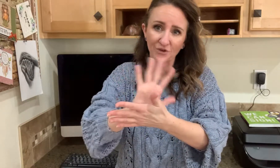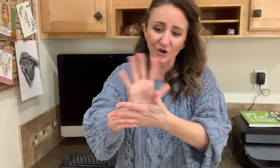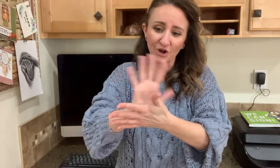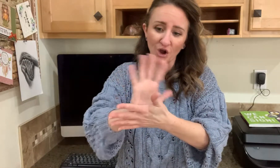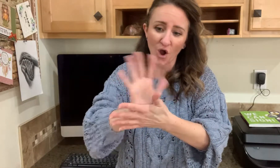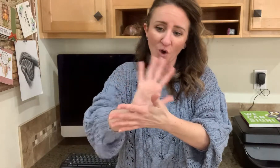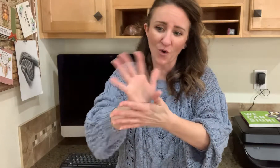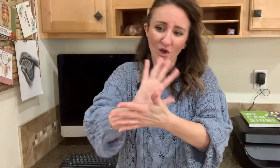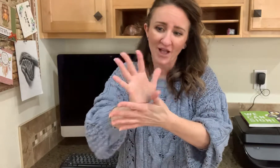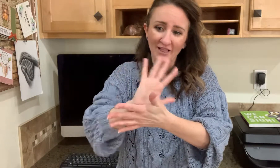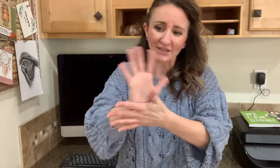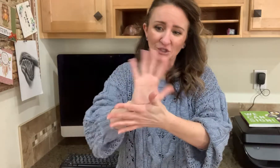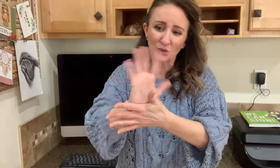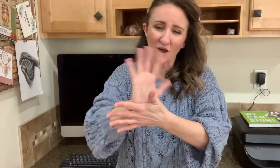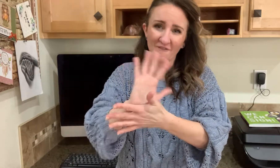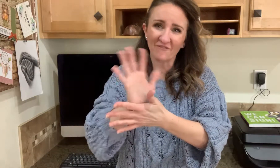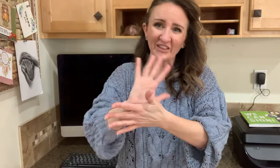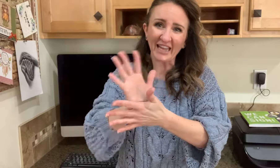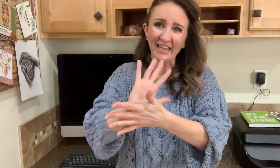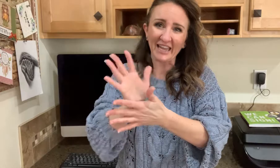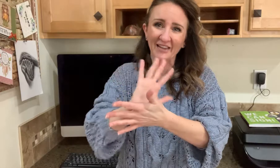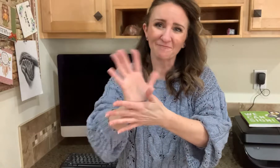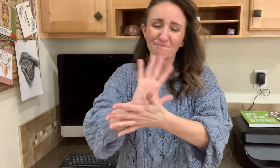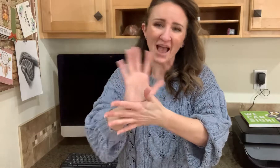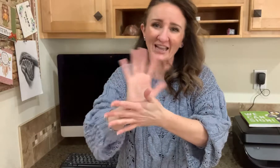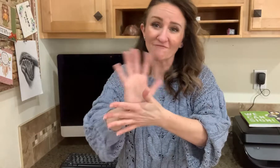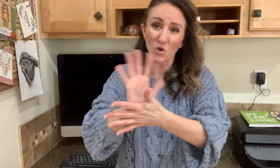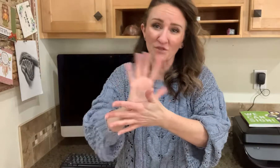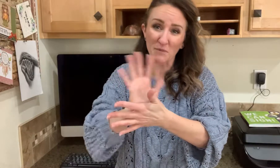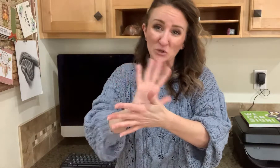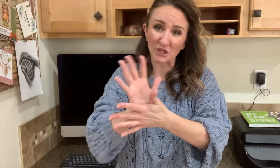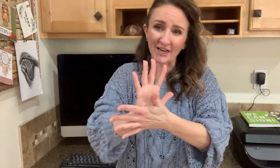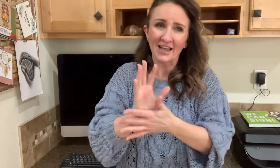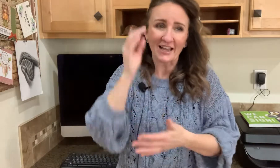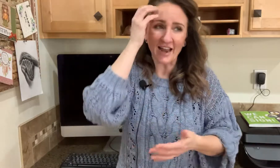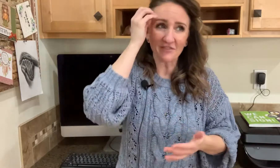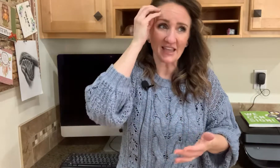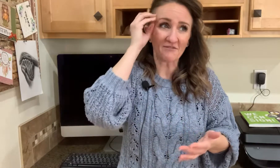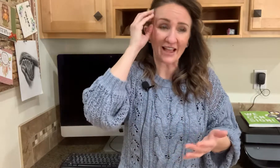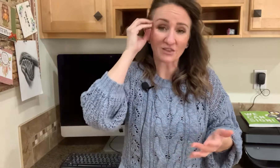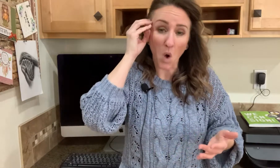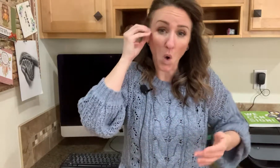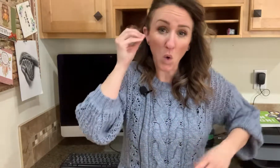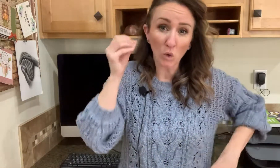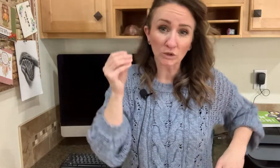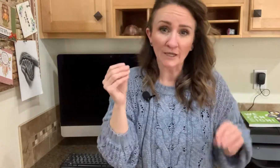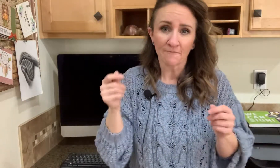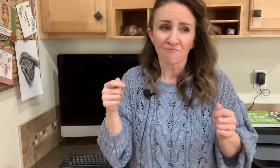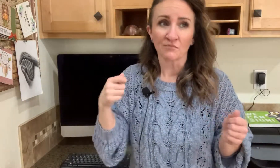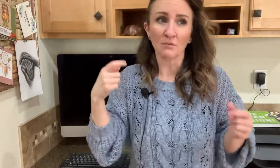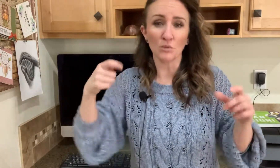going to go like do a flicking back and forth motion. Kind of think of like the old movie